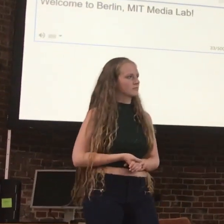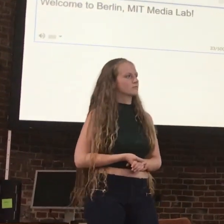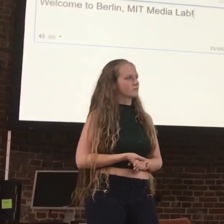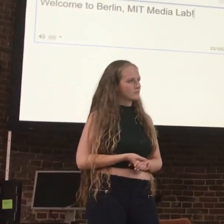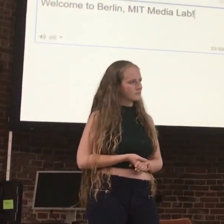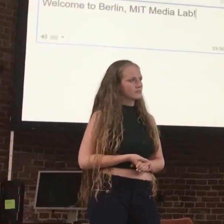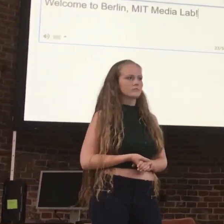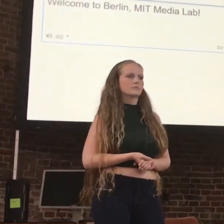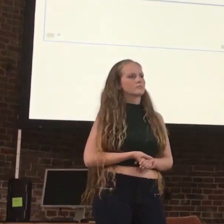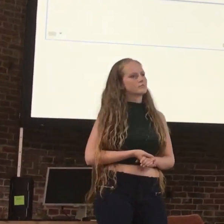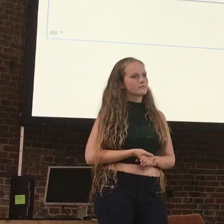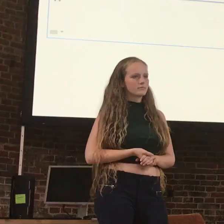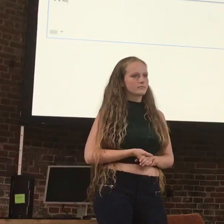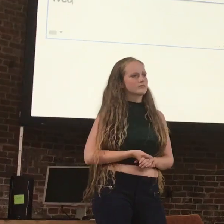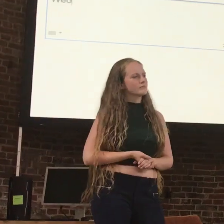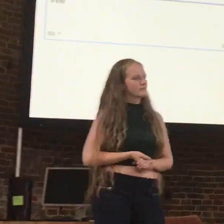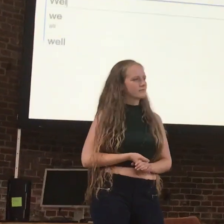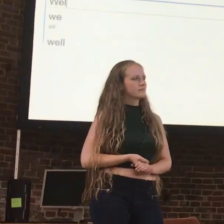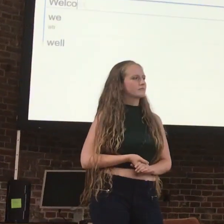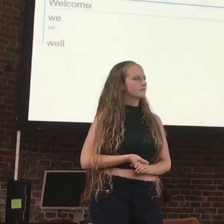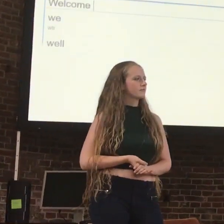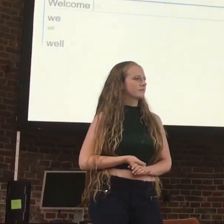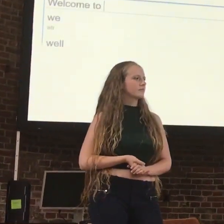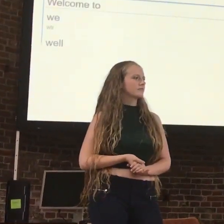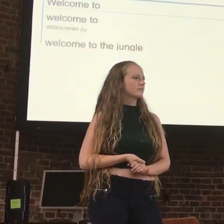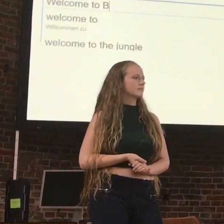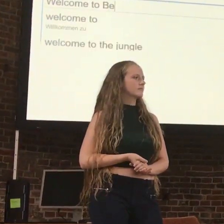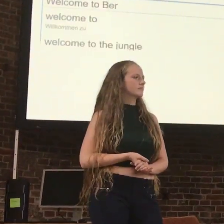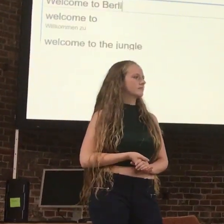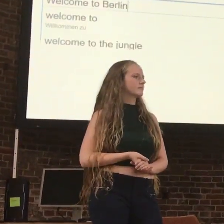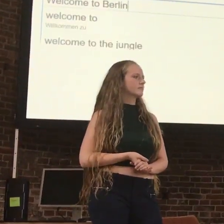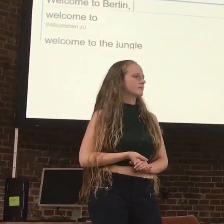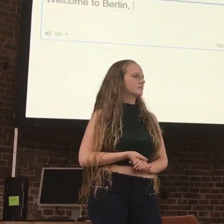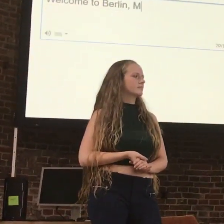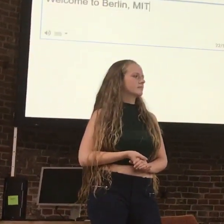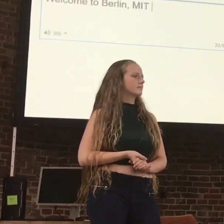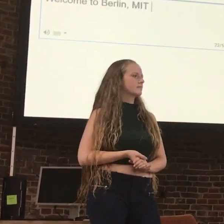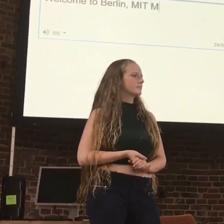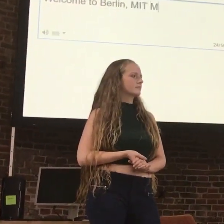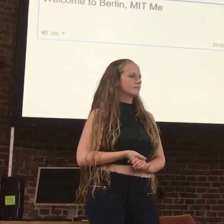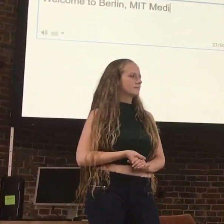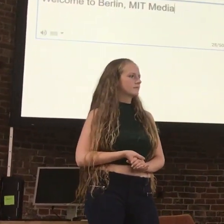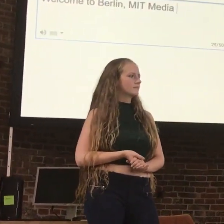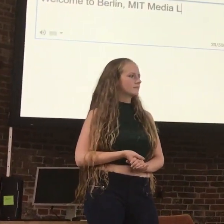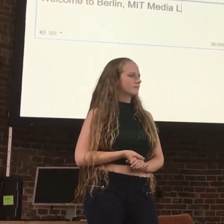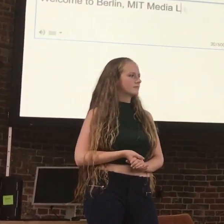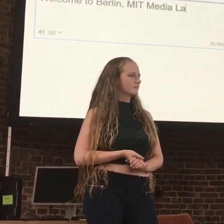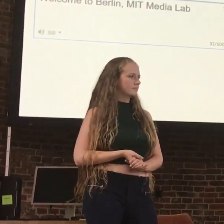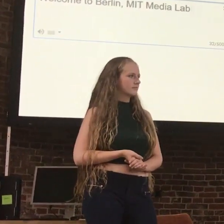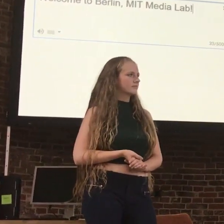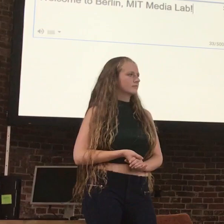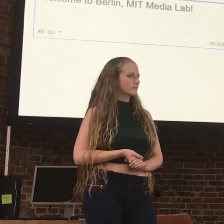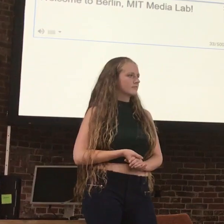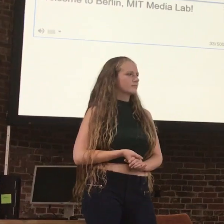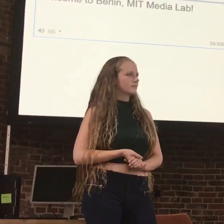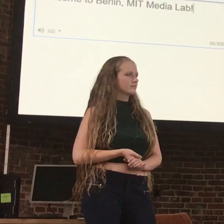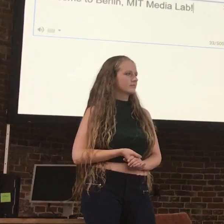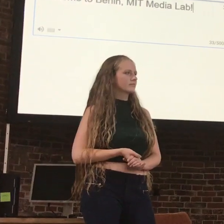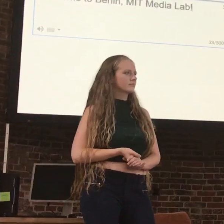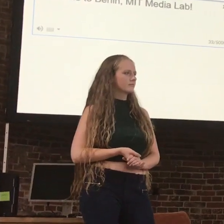And one of the reasons for this is that we do not yet have an adequate data set to be able to recognize signs and